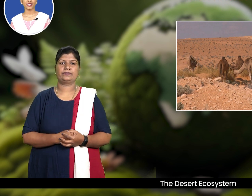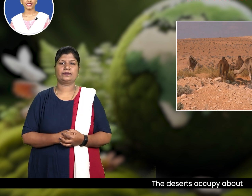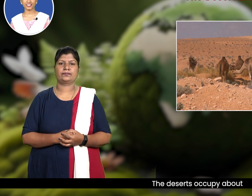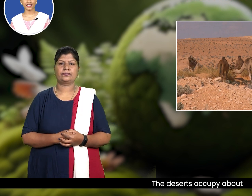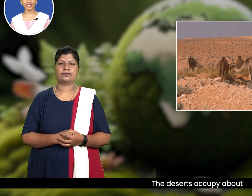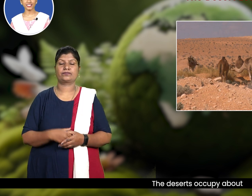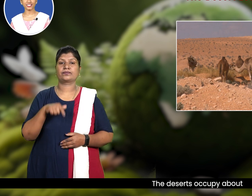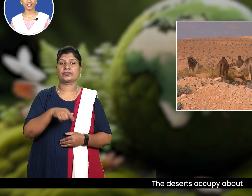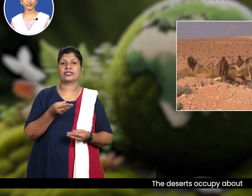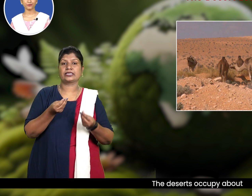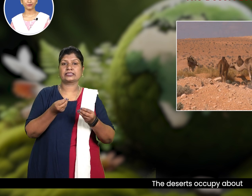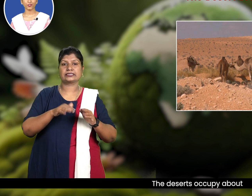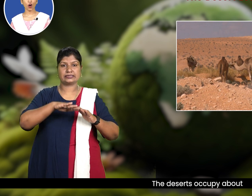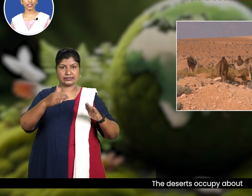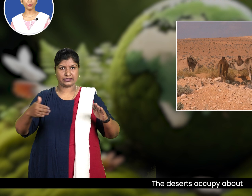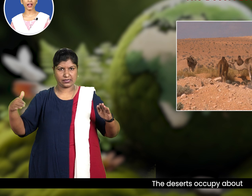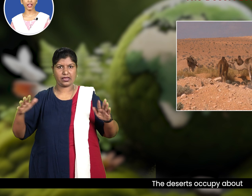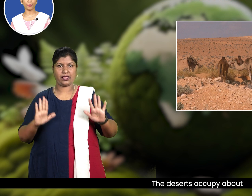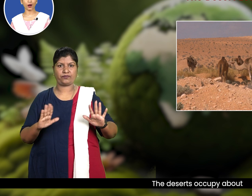The deserts occupy about